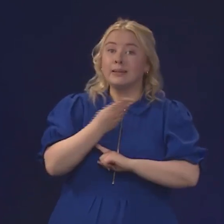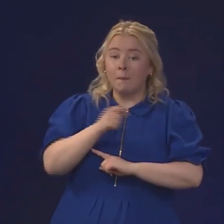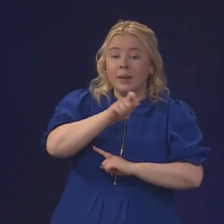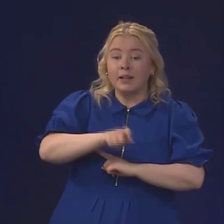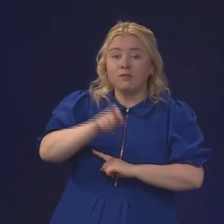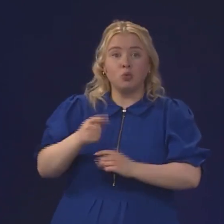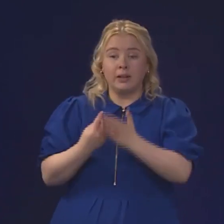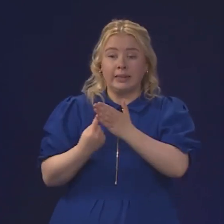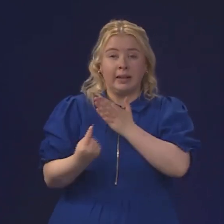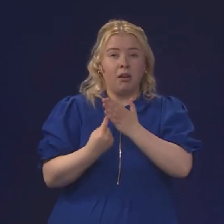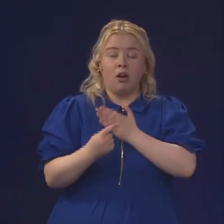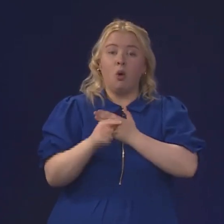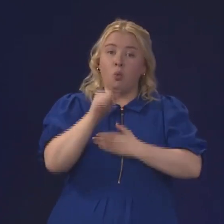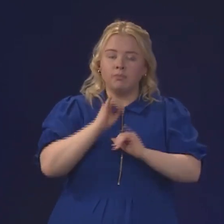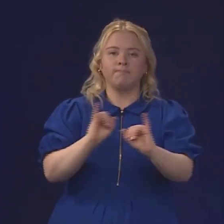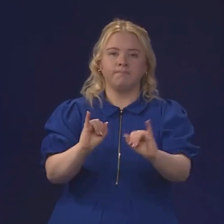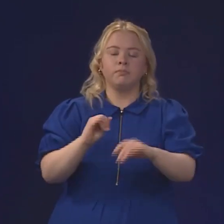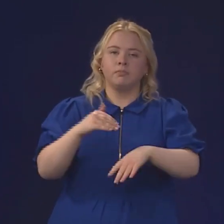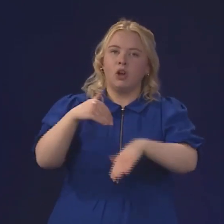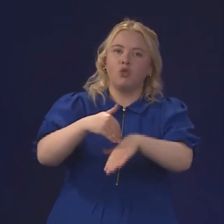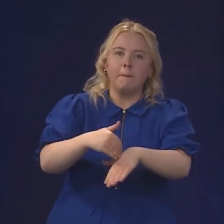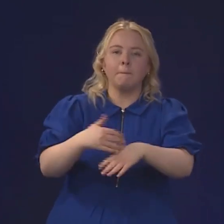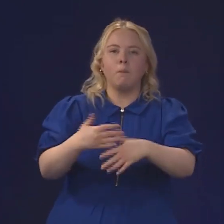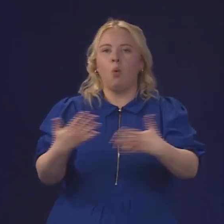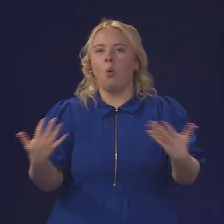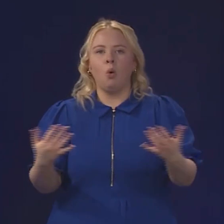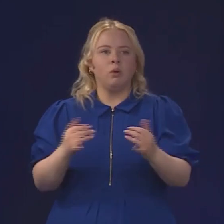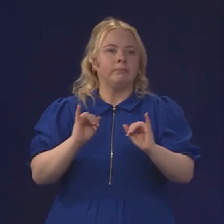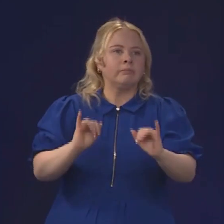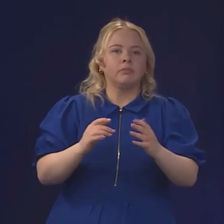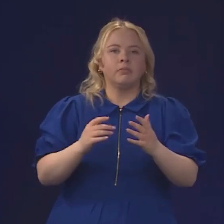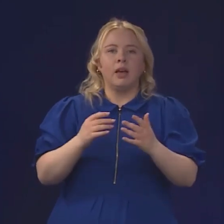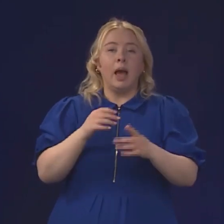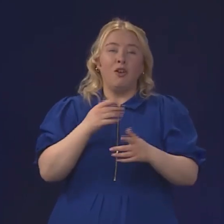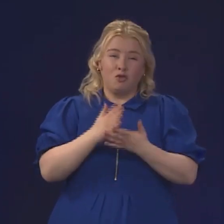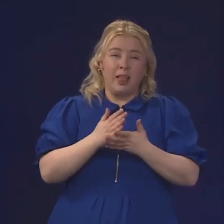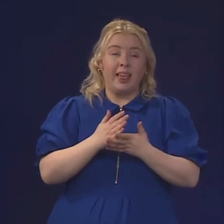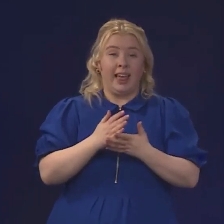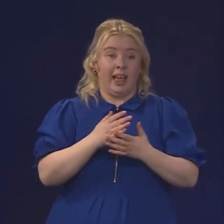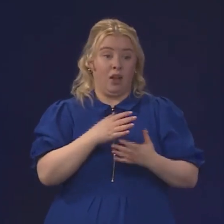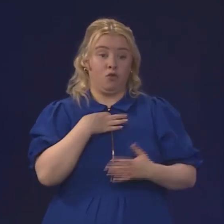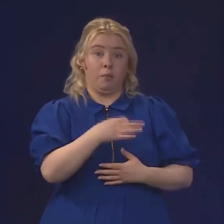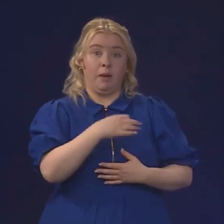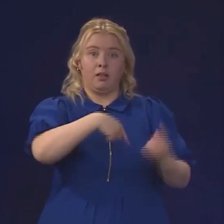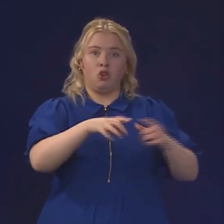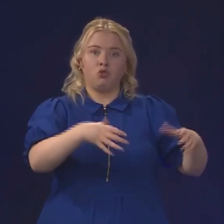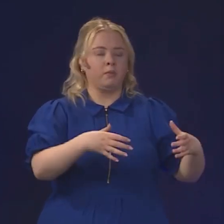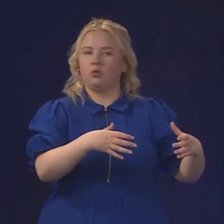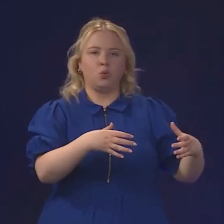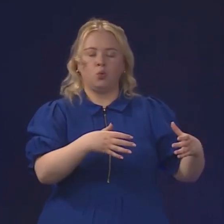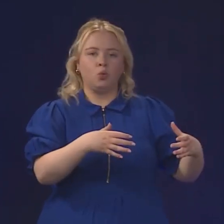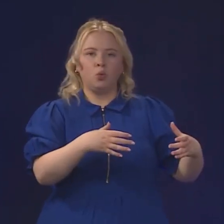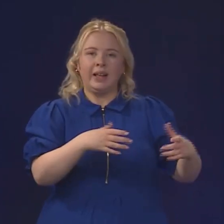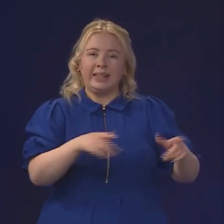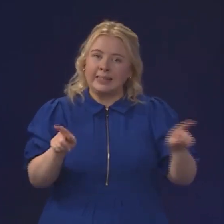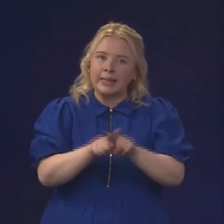commit crimes, who abuse the rights that entire group enjoy. Now, my point is that will be the case